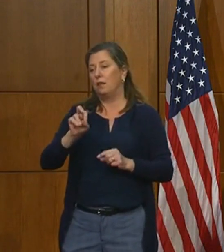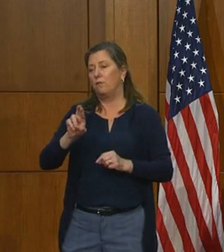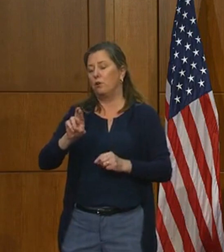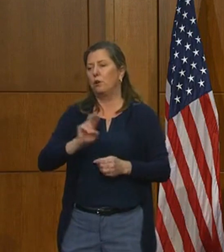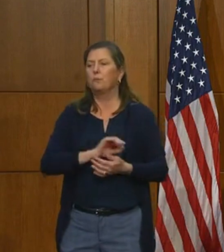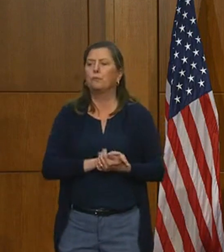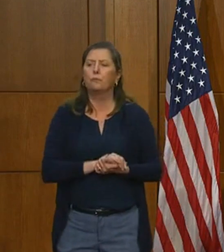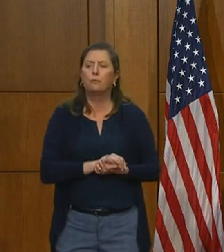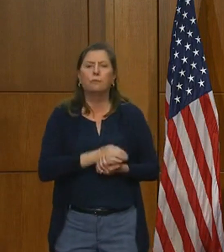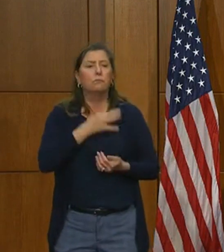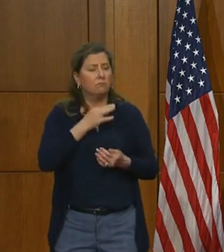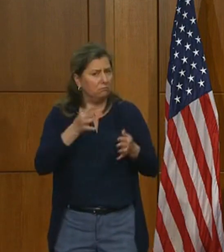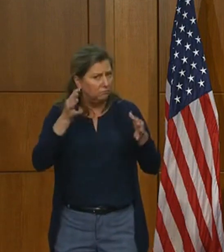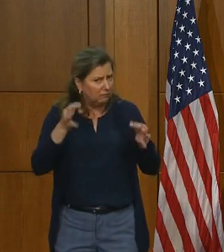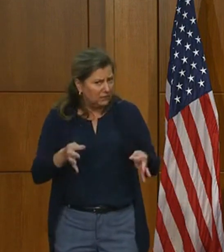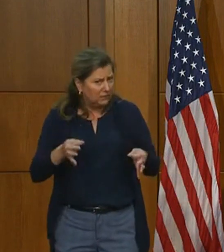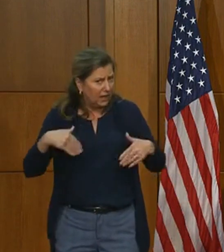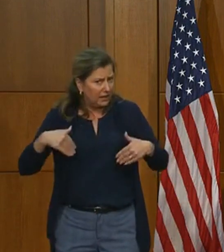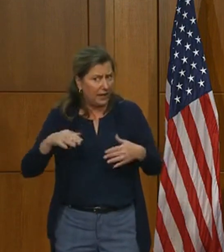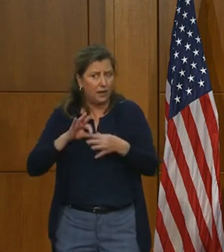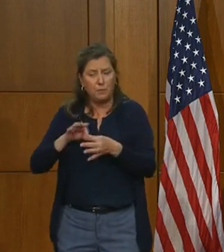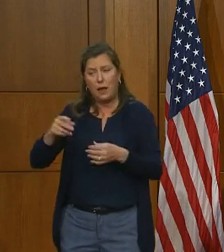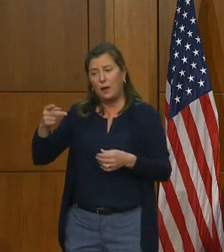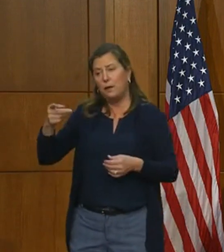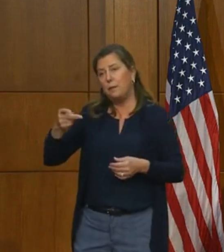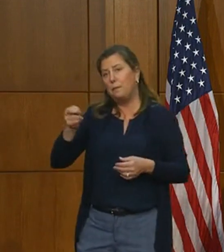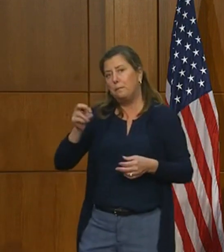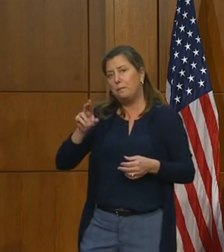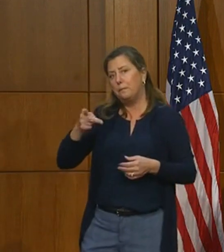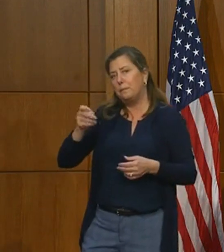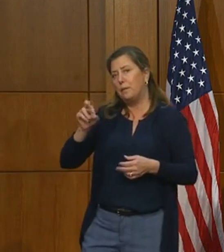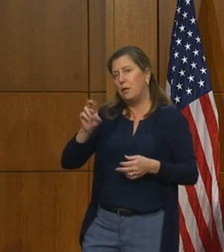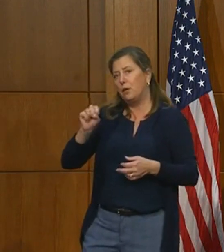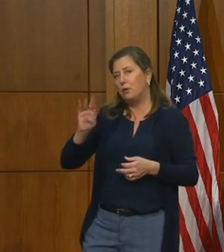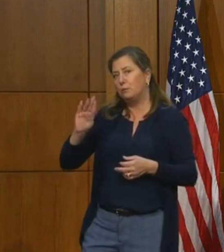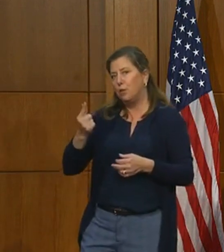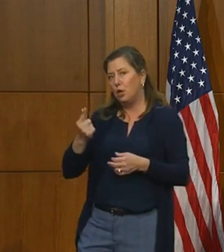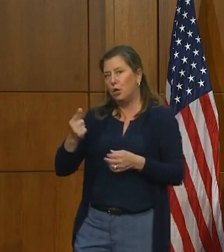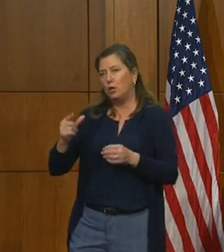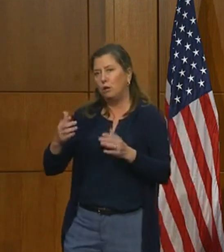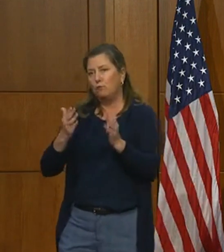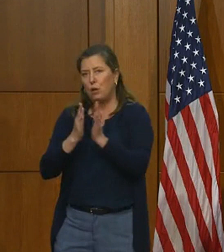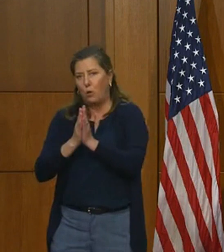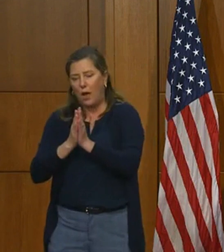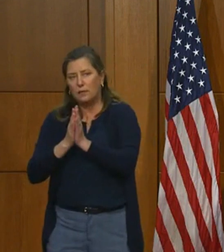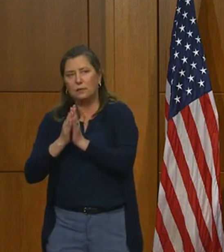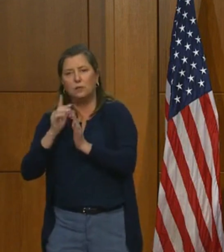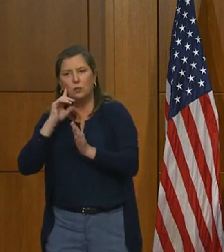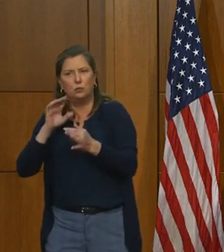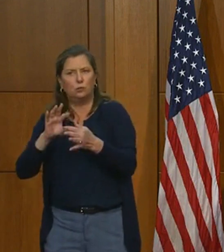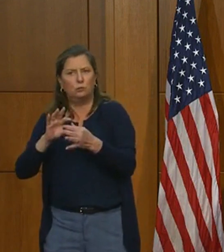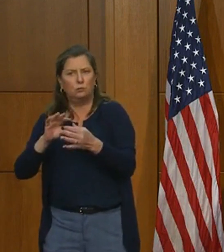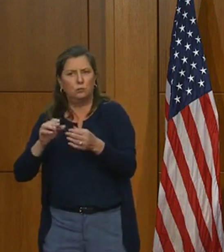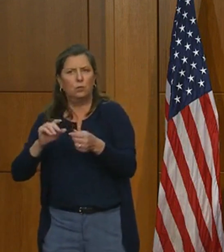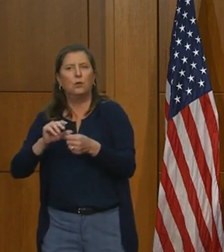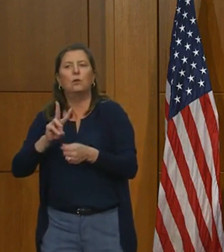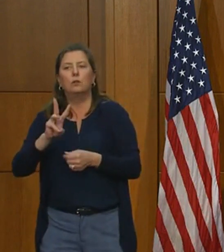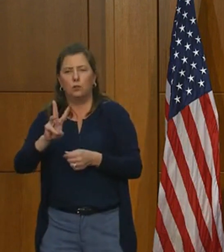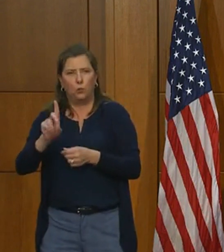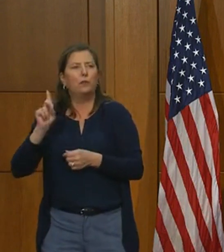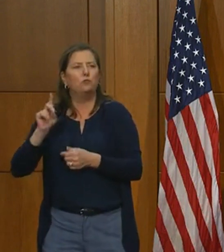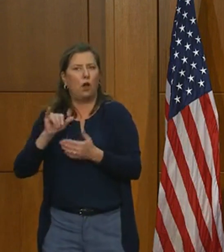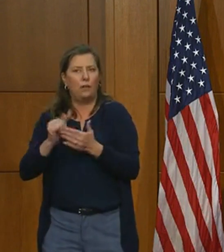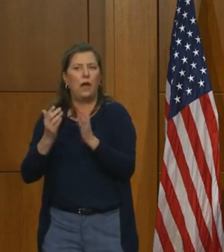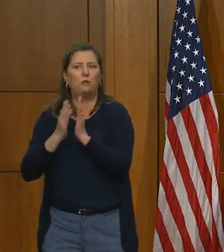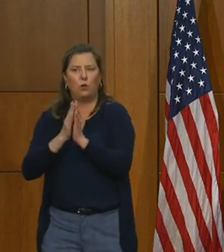decision yet about Petersburg's request to withdraw the water reconnection certification? And can you comment on your discussions with the city